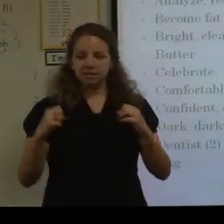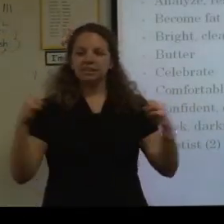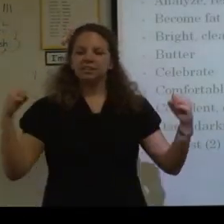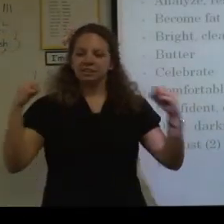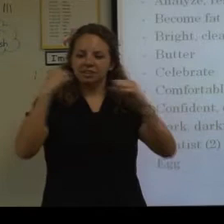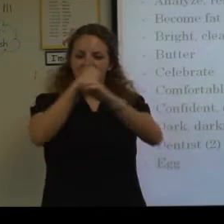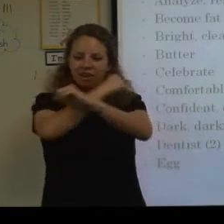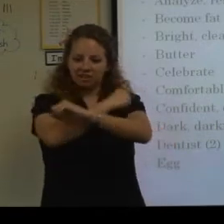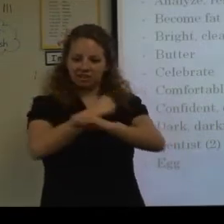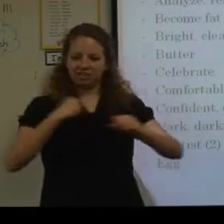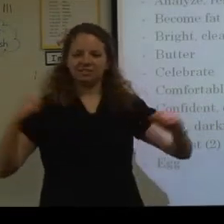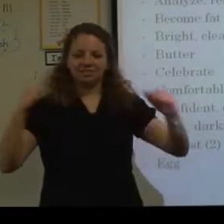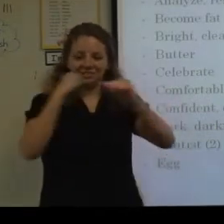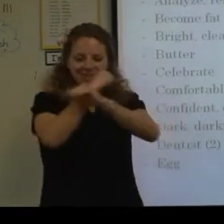exchanging. Yes.